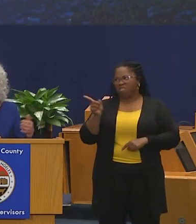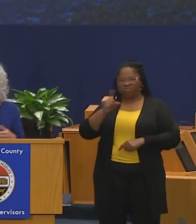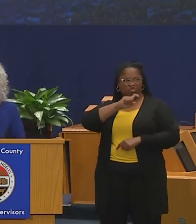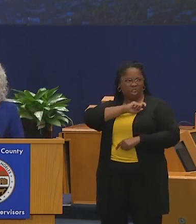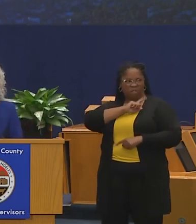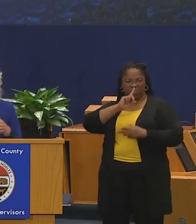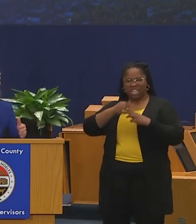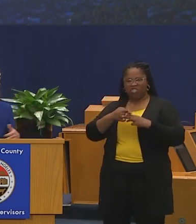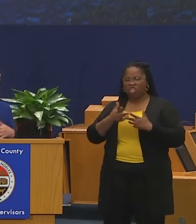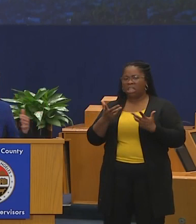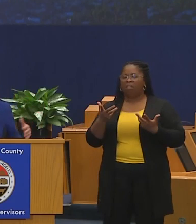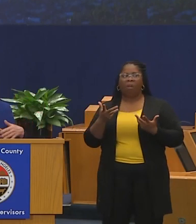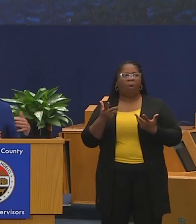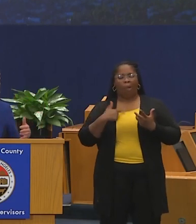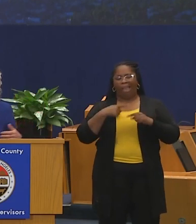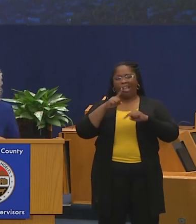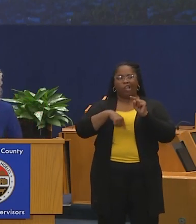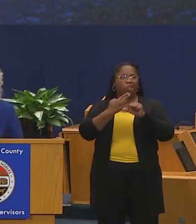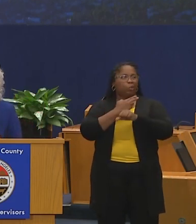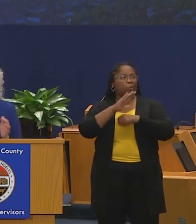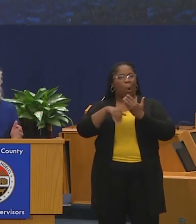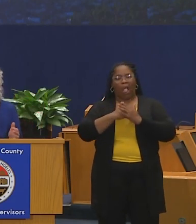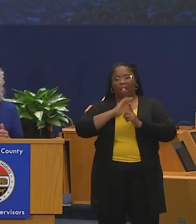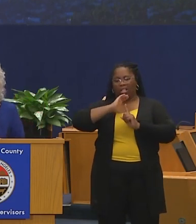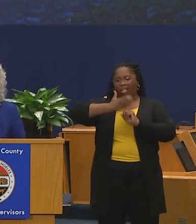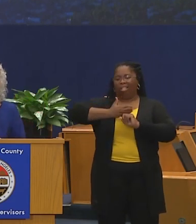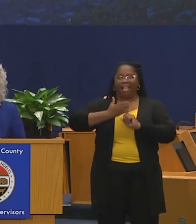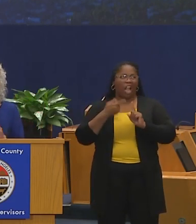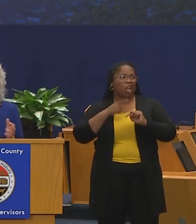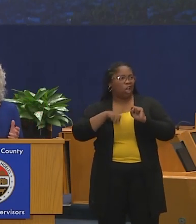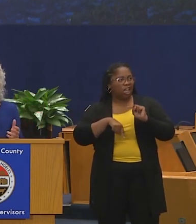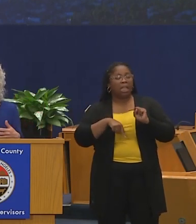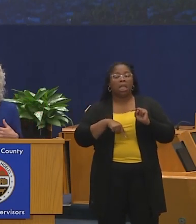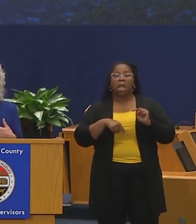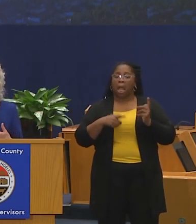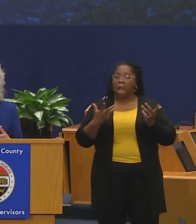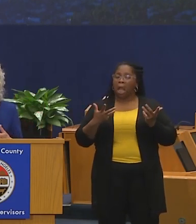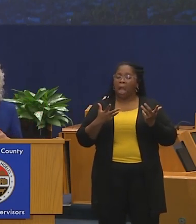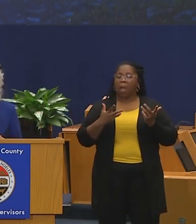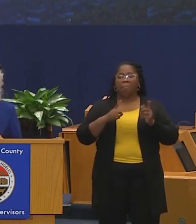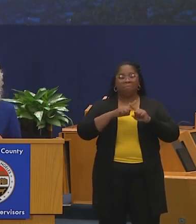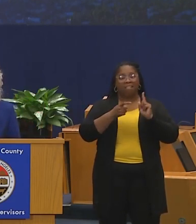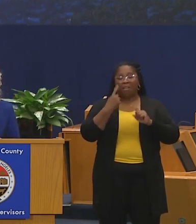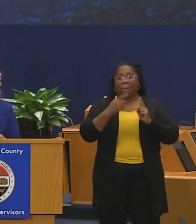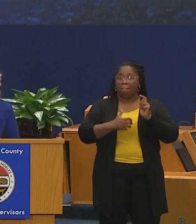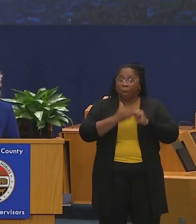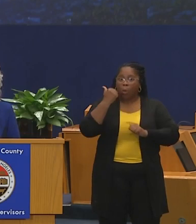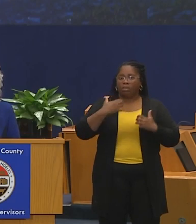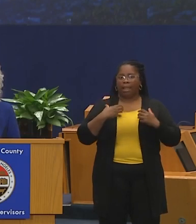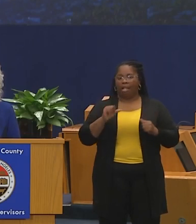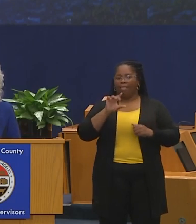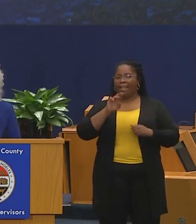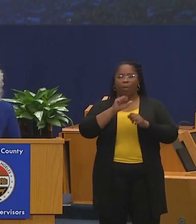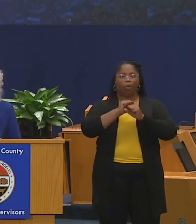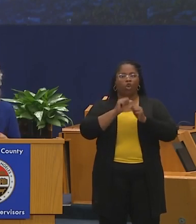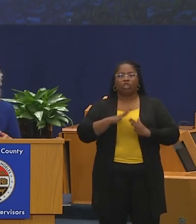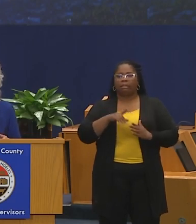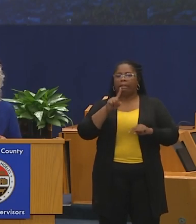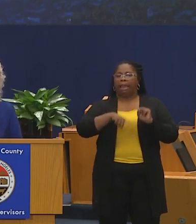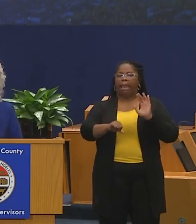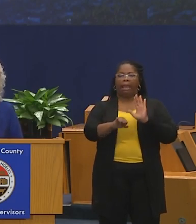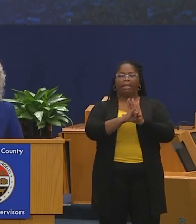where I wasn't able to use all of my protections. Even in that setting, the vast majority of healthcare workers were not able to identify a